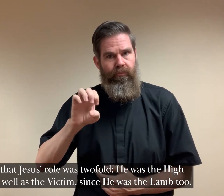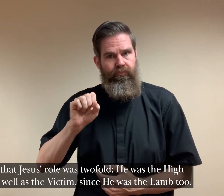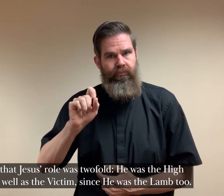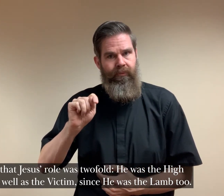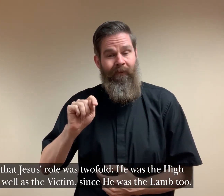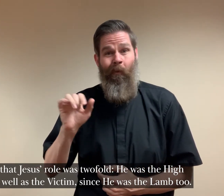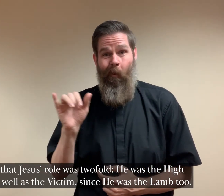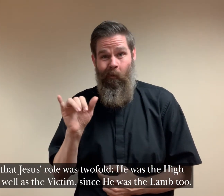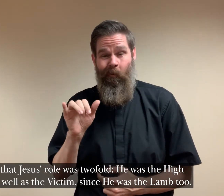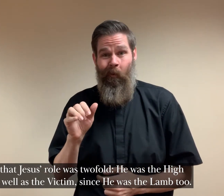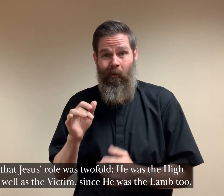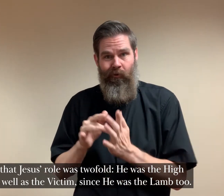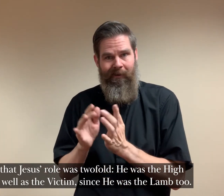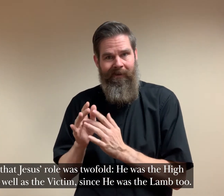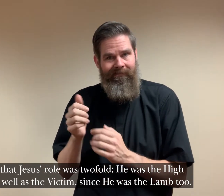too.